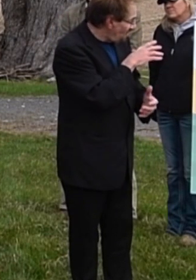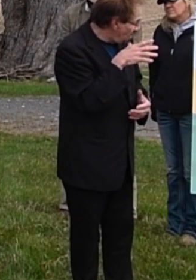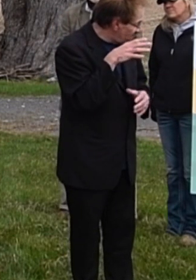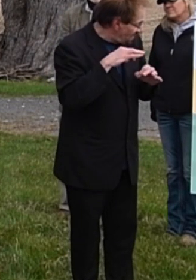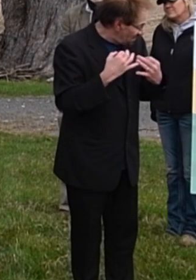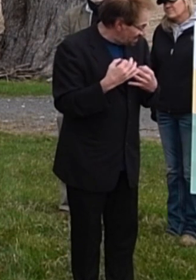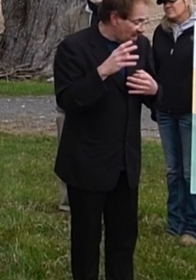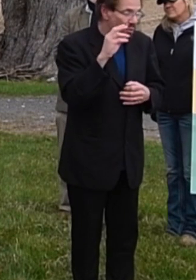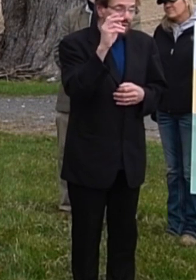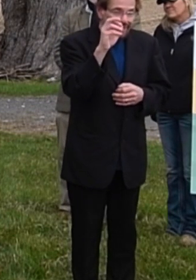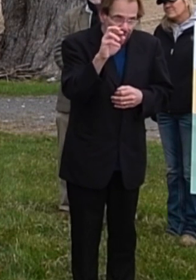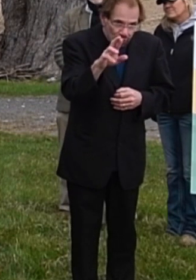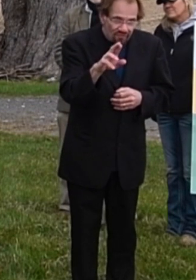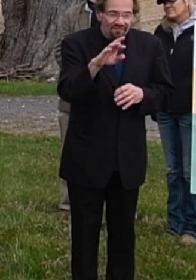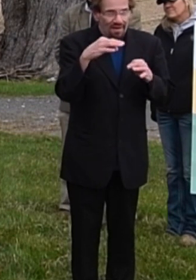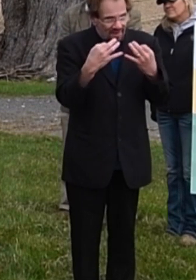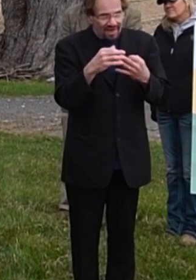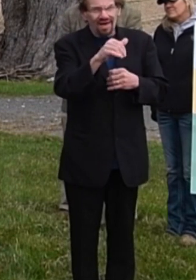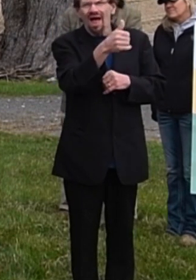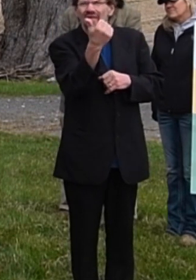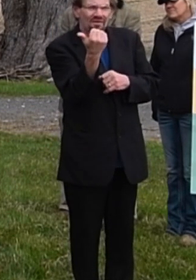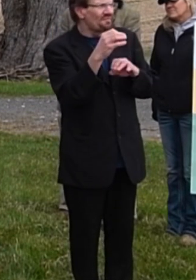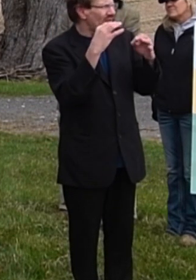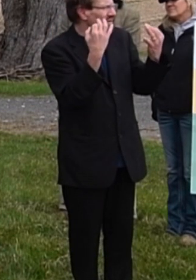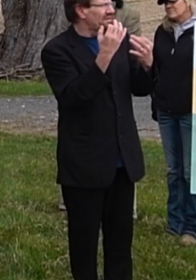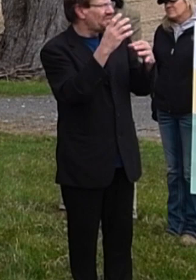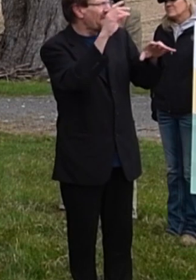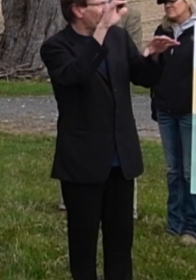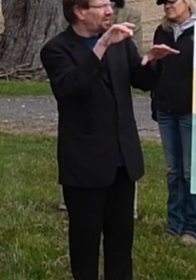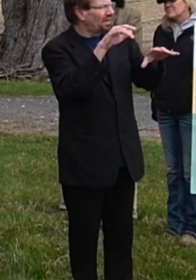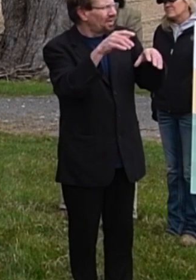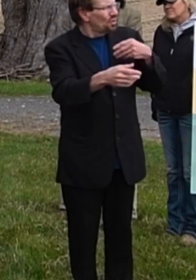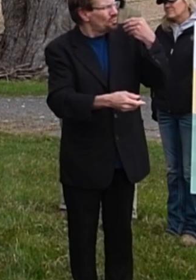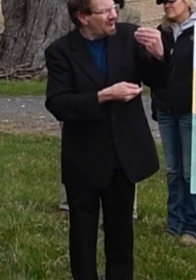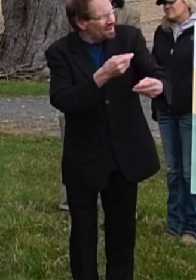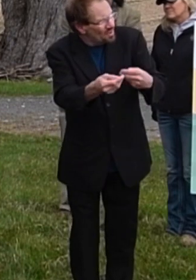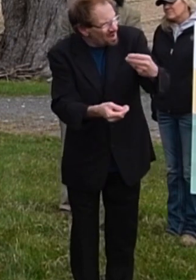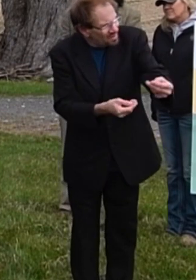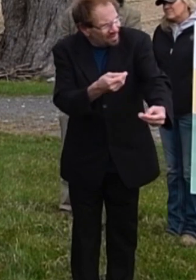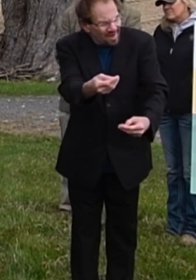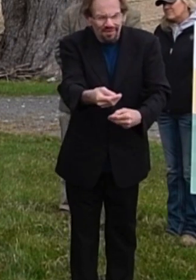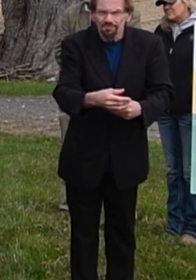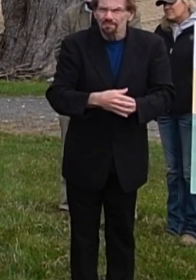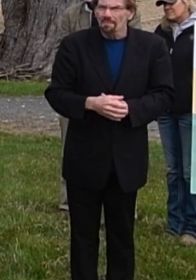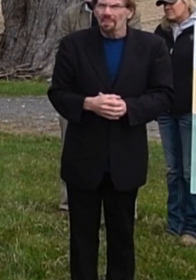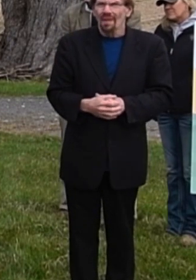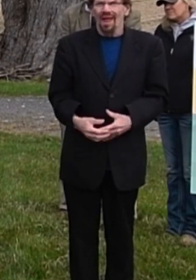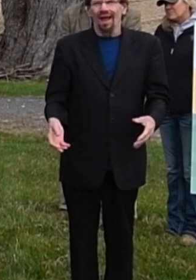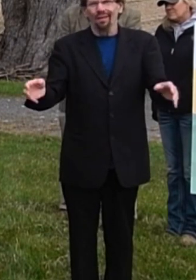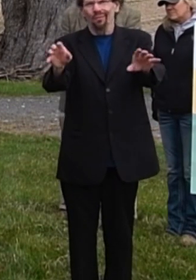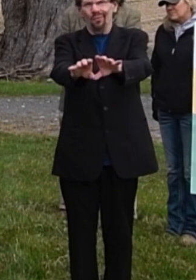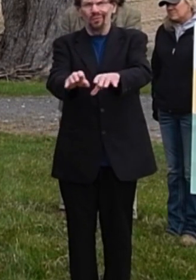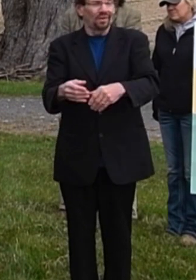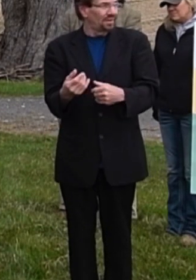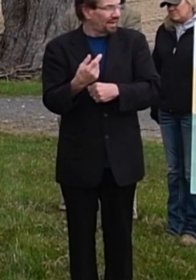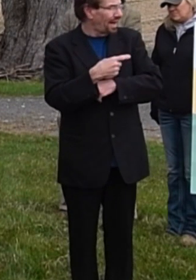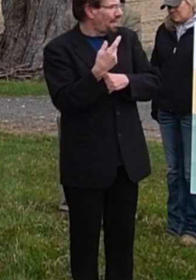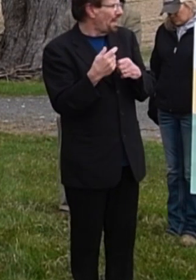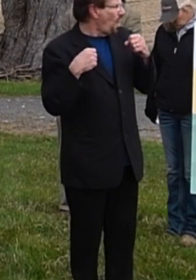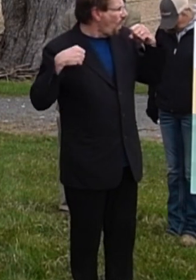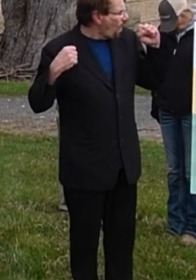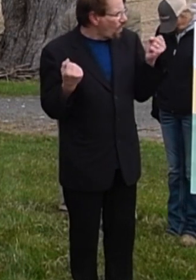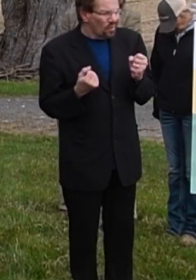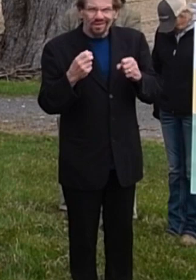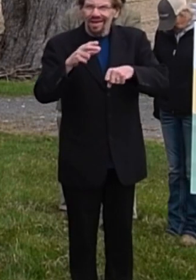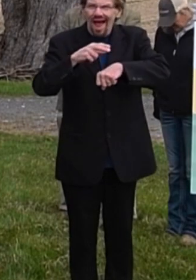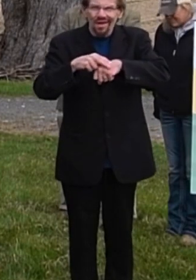and others around the county to pass our legacy on to the next generation. In closing, on this chilly National